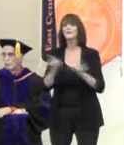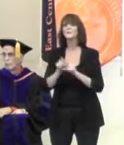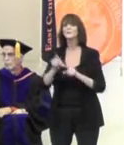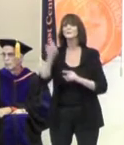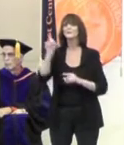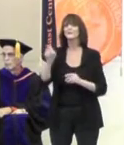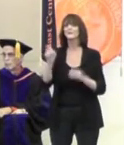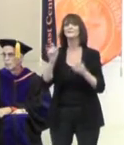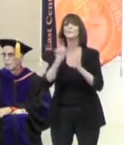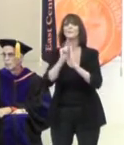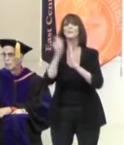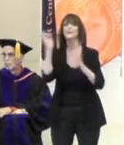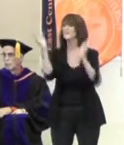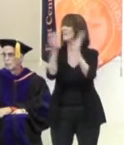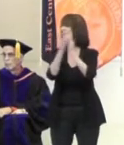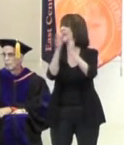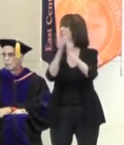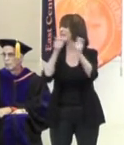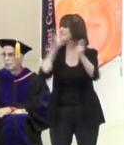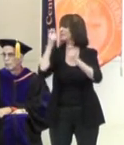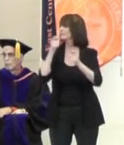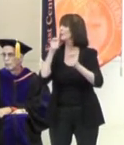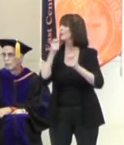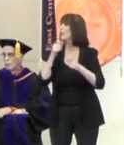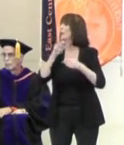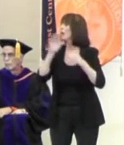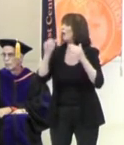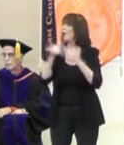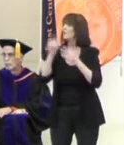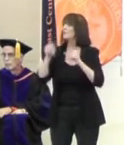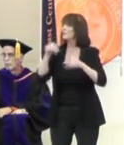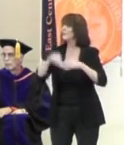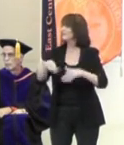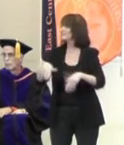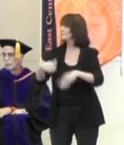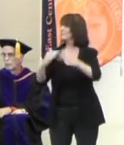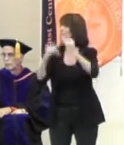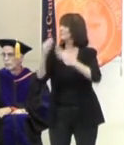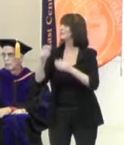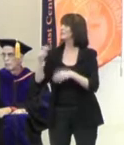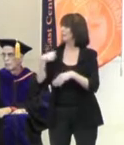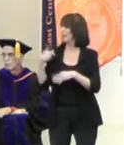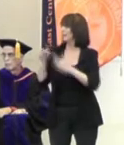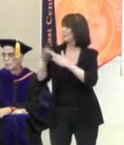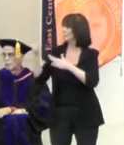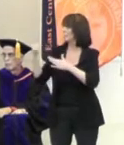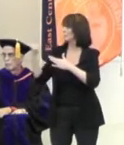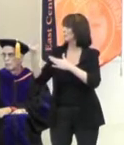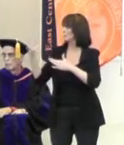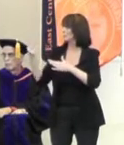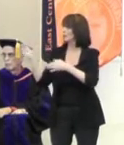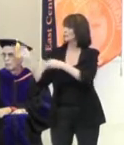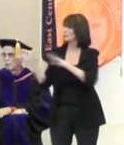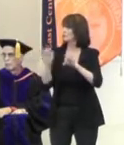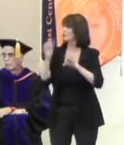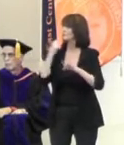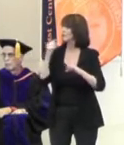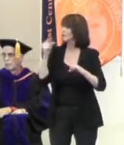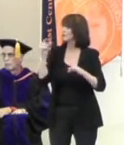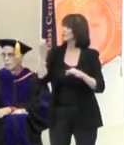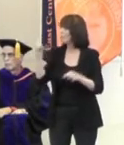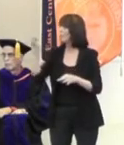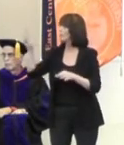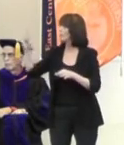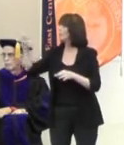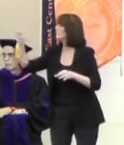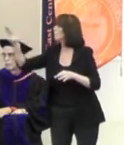a moment of cheer. So at the count of everybody in this place, at the count of three, turn and say "Go Broncos" to the